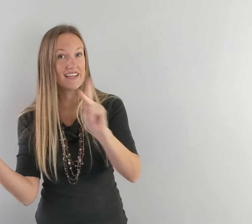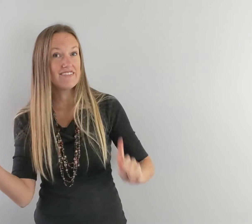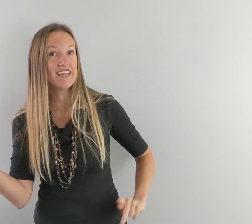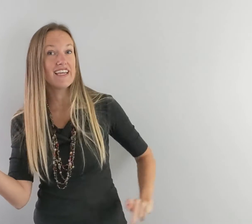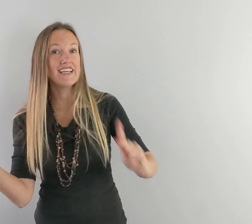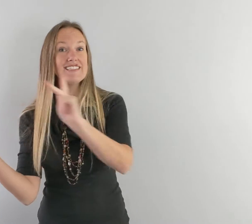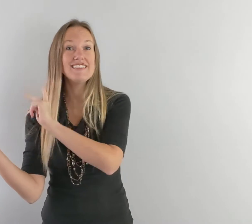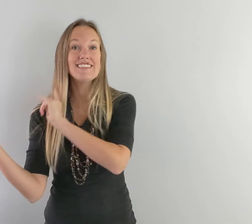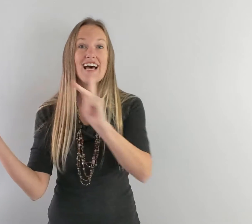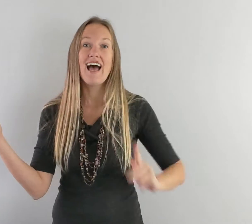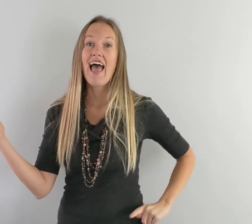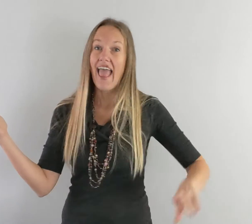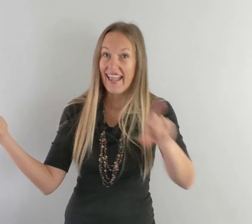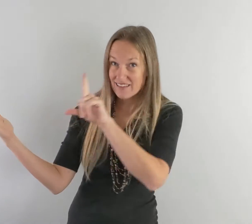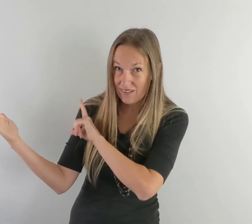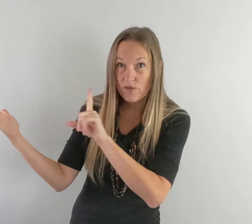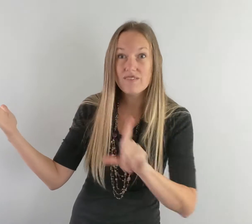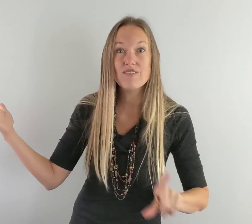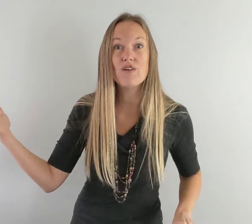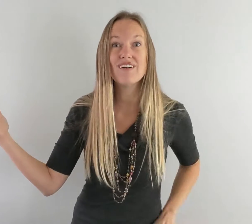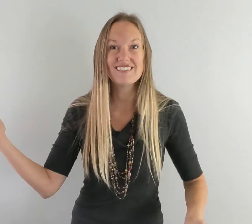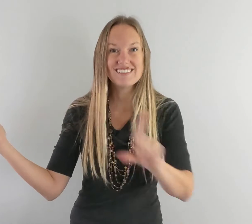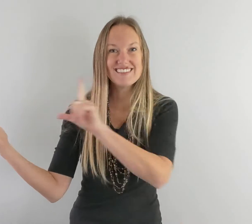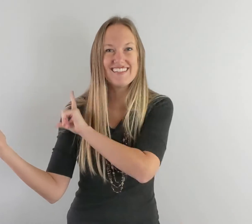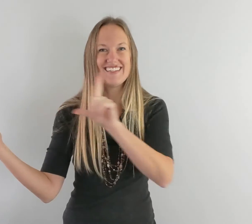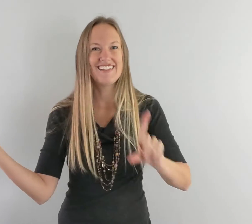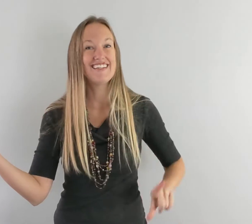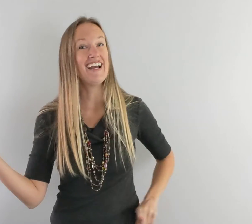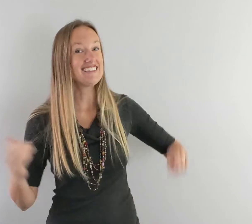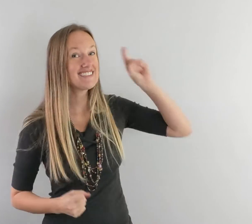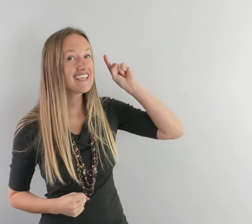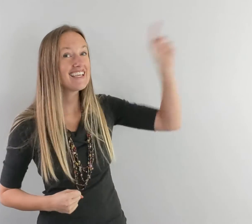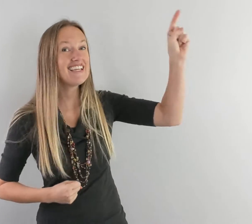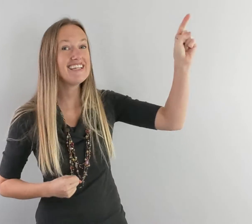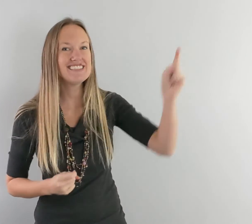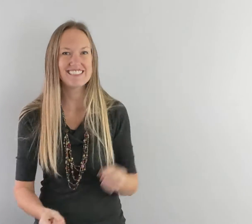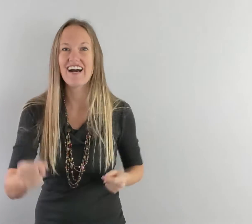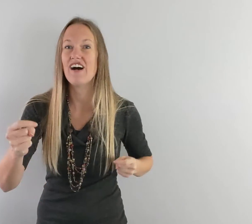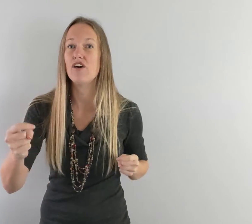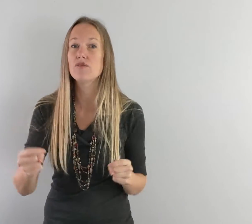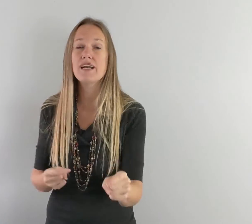of Kings and Lord of Lords. Yes, he shall